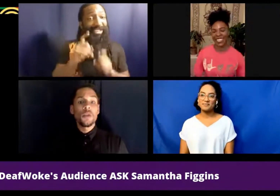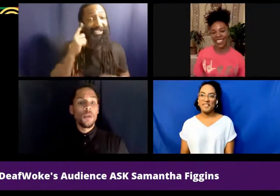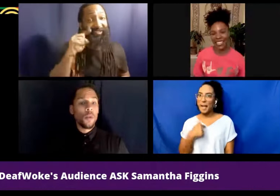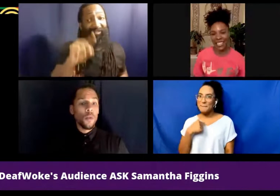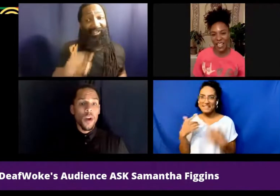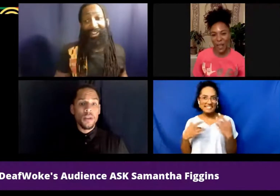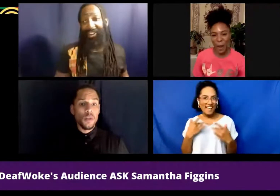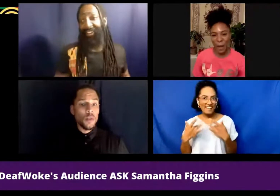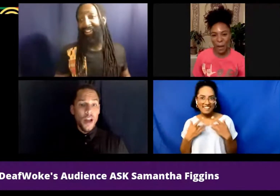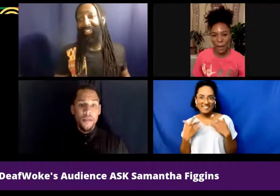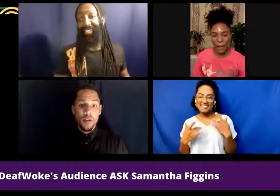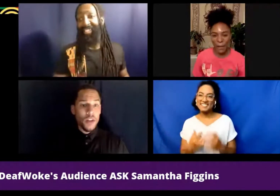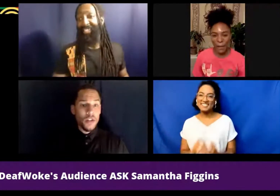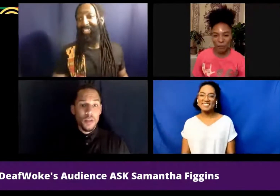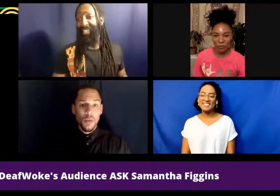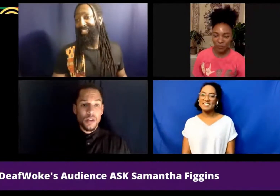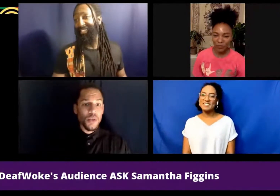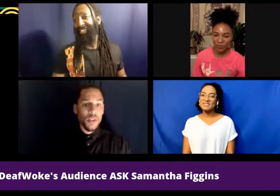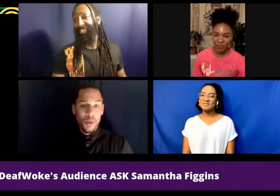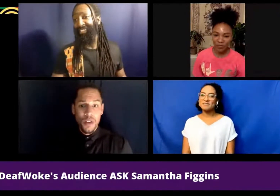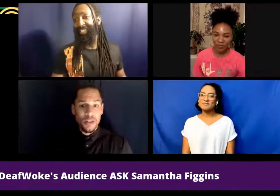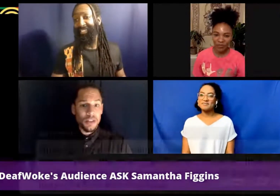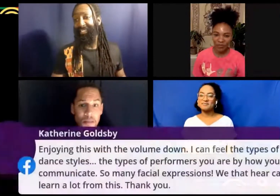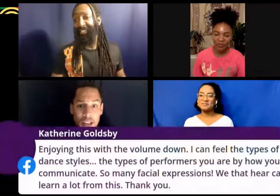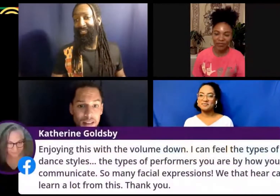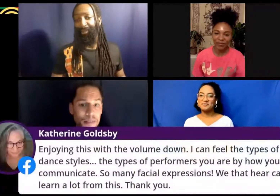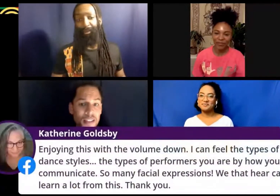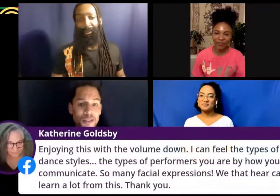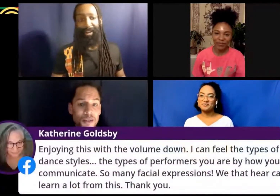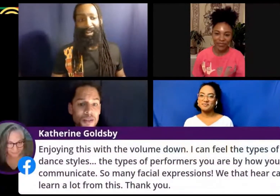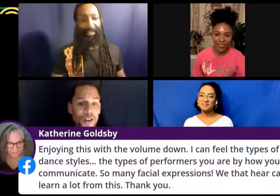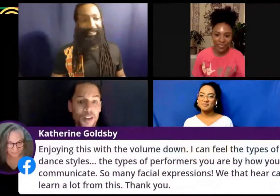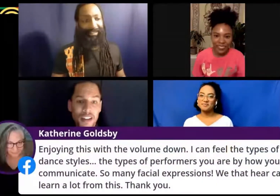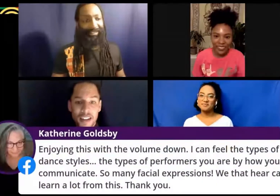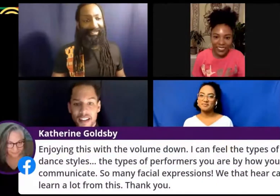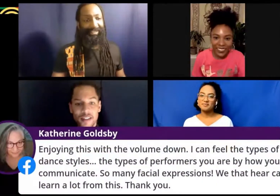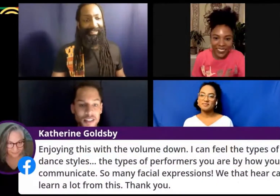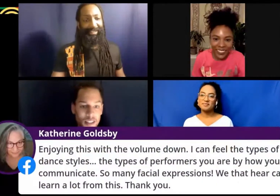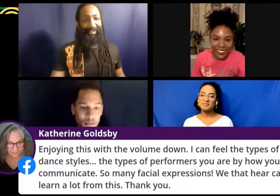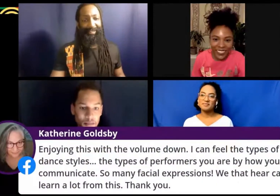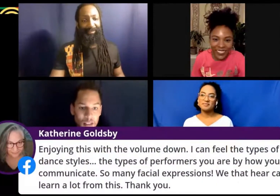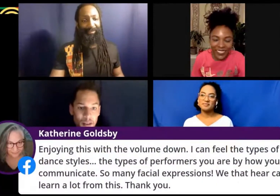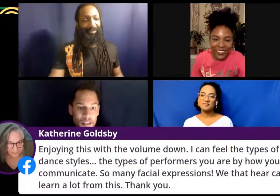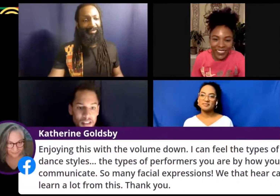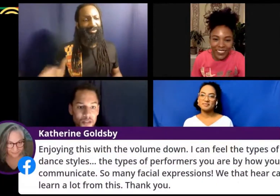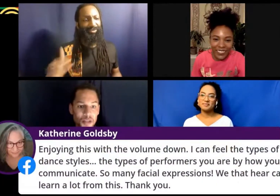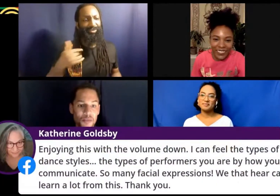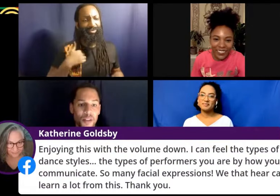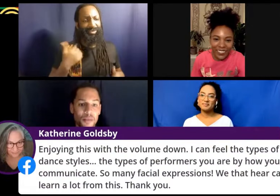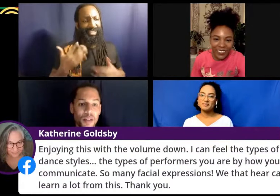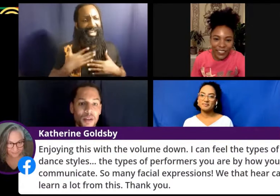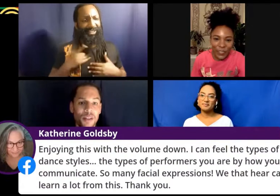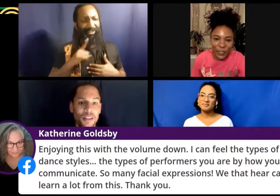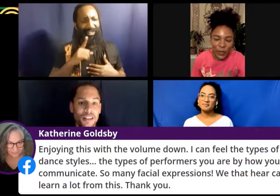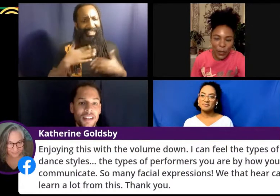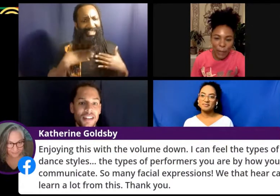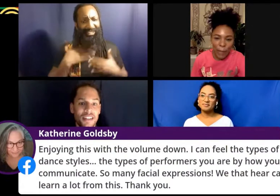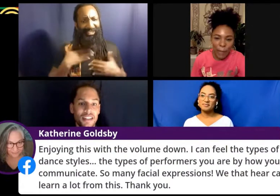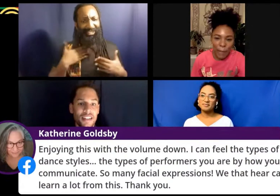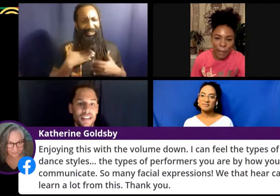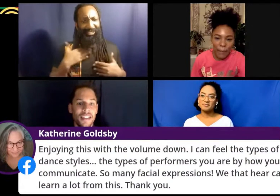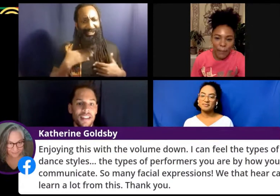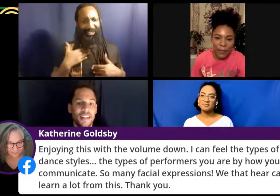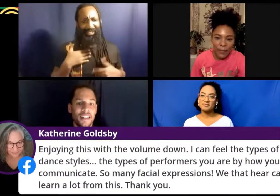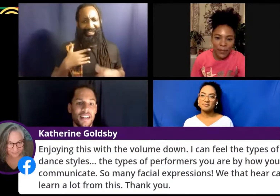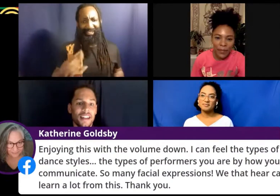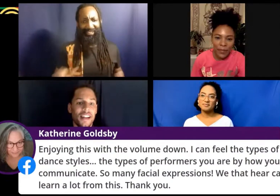So those who want to have a question, want to address a question to Samantha, please do so. And here are some comments that you can read below.